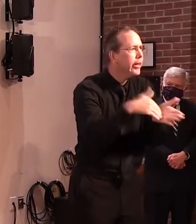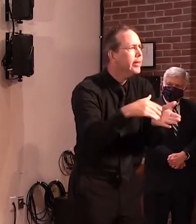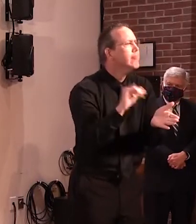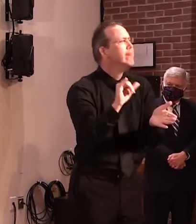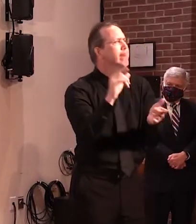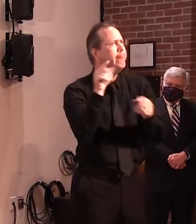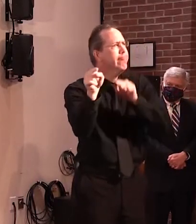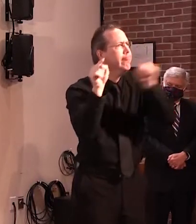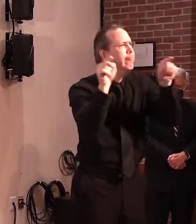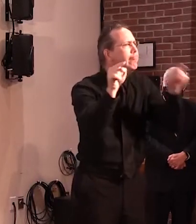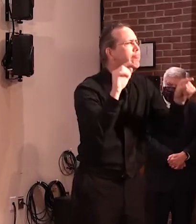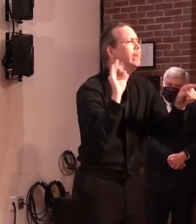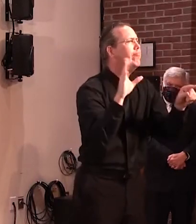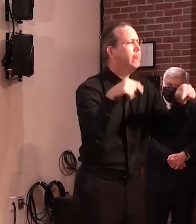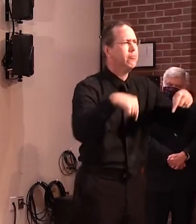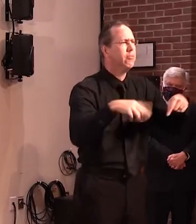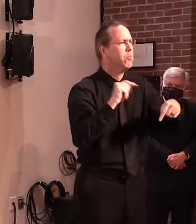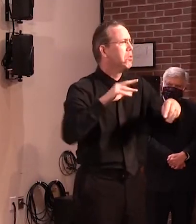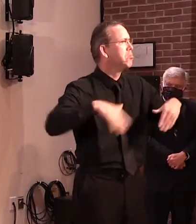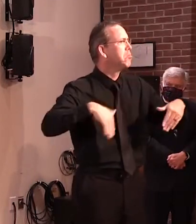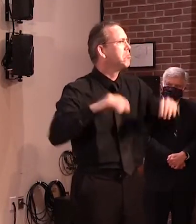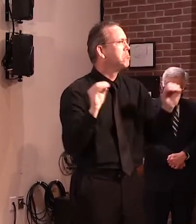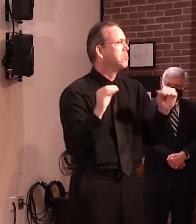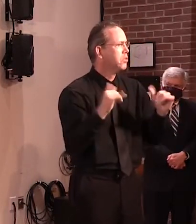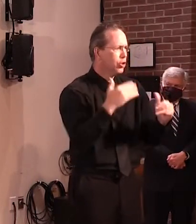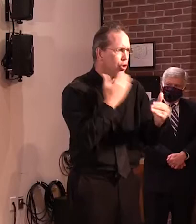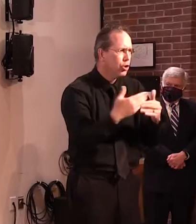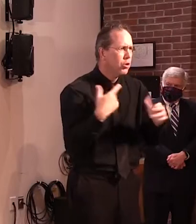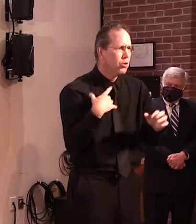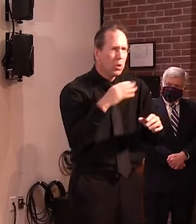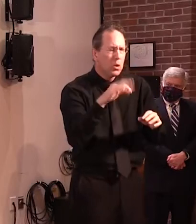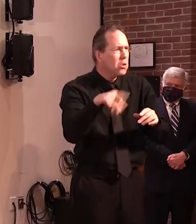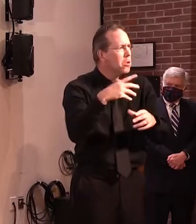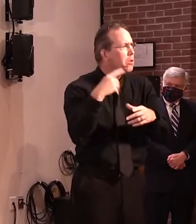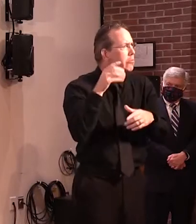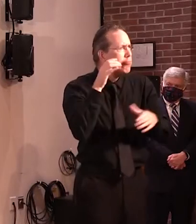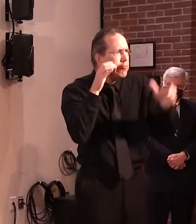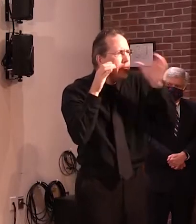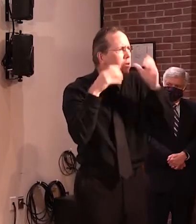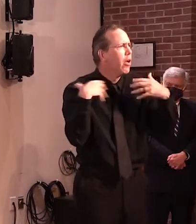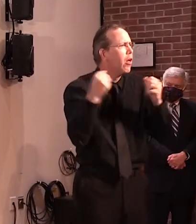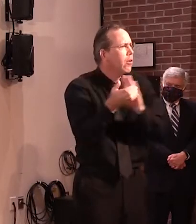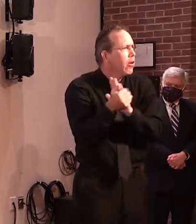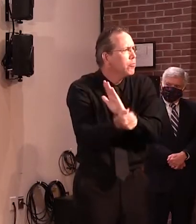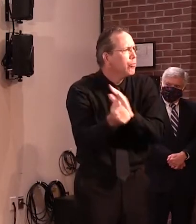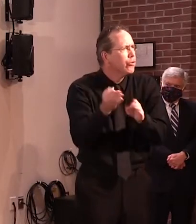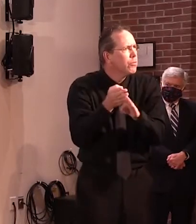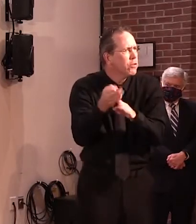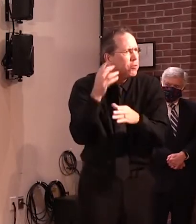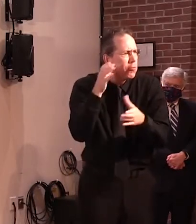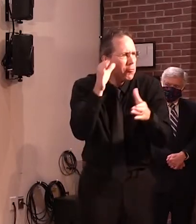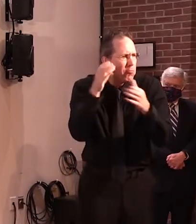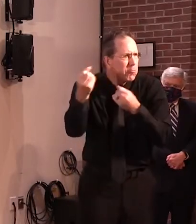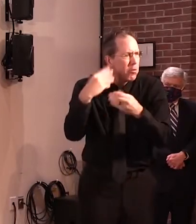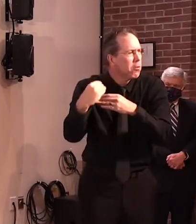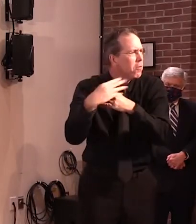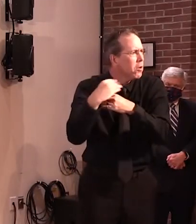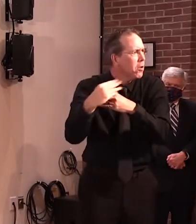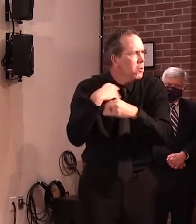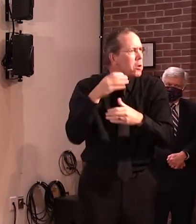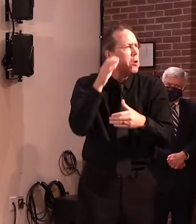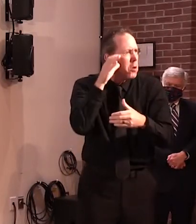After health professionals advised us it was safe for in-person instruction, we reopened schools last week. While